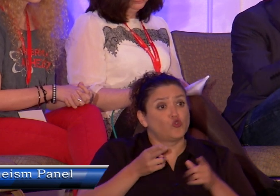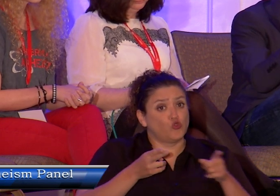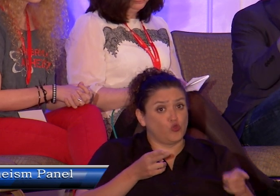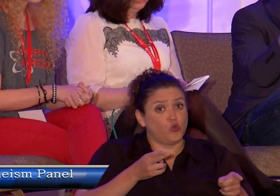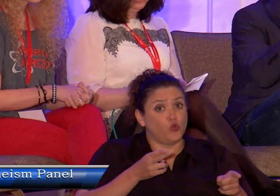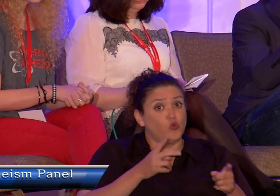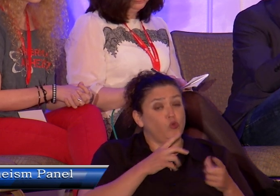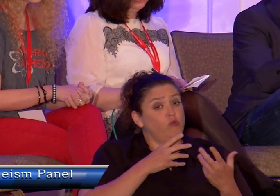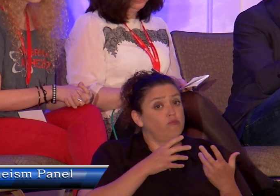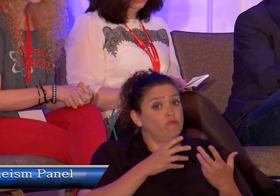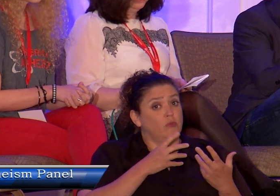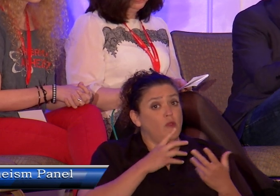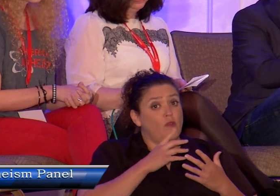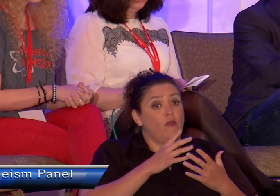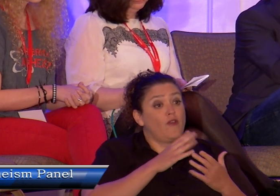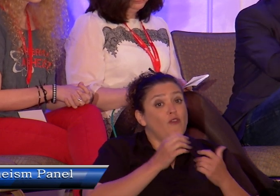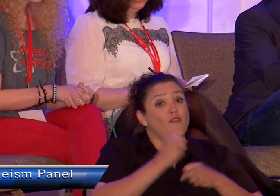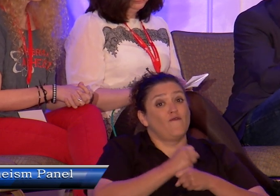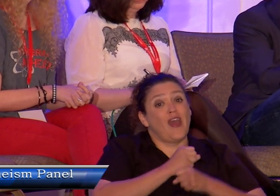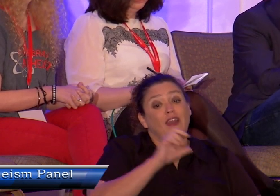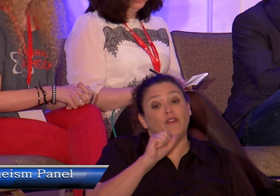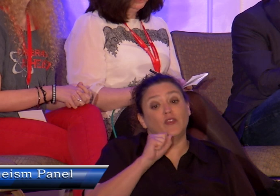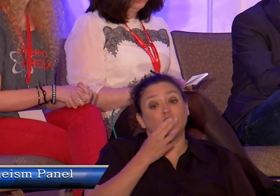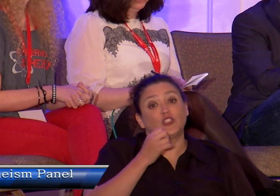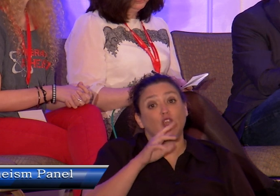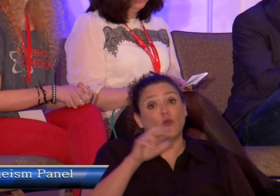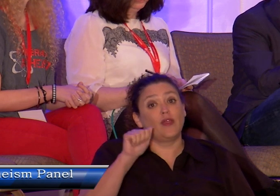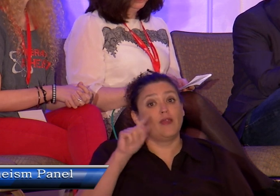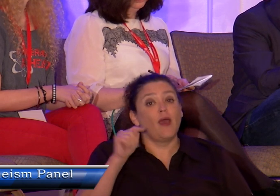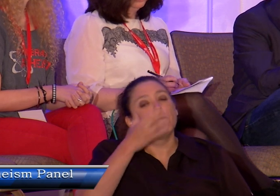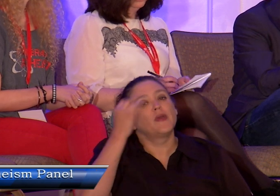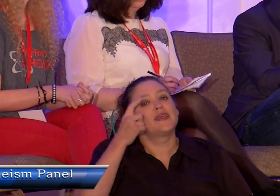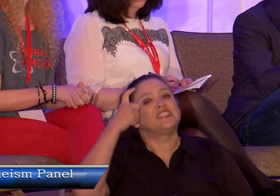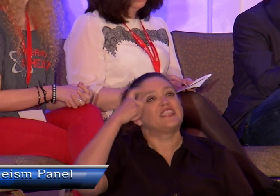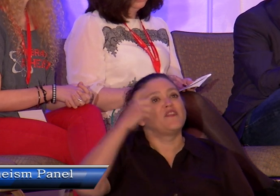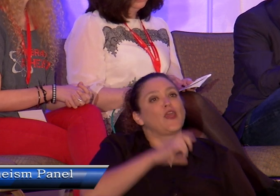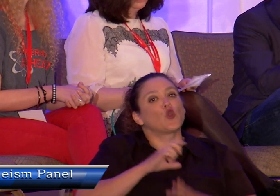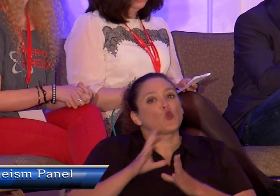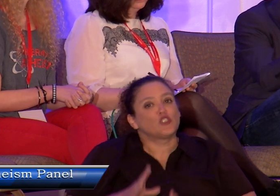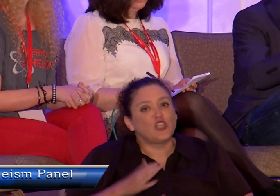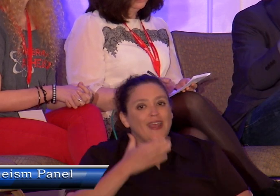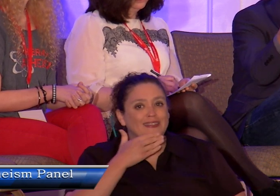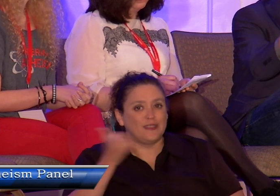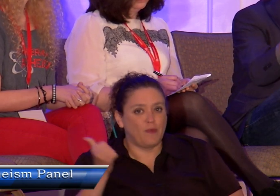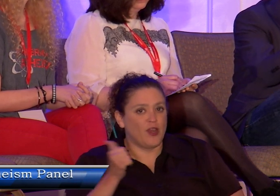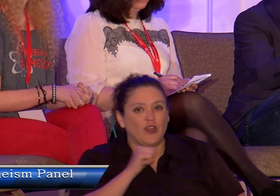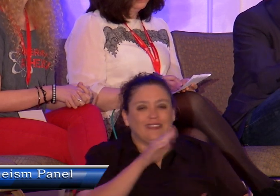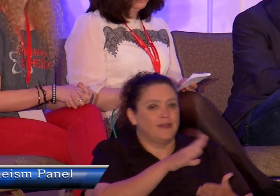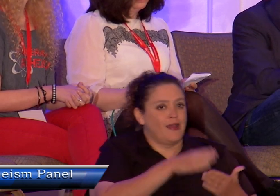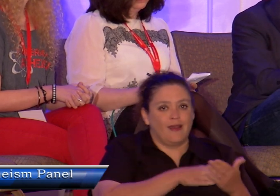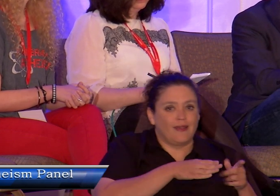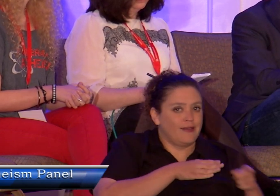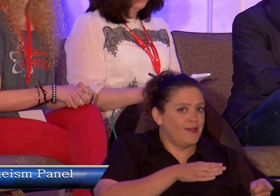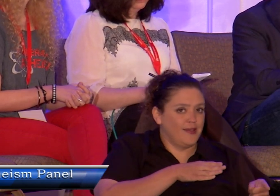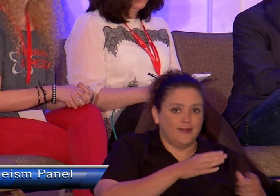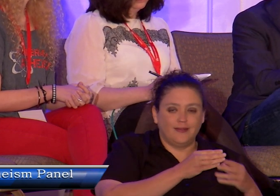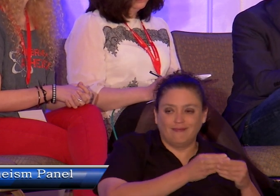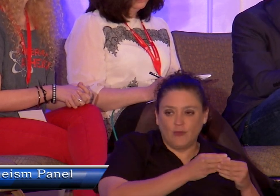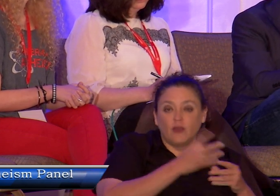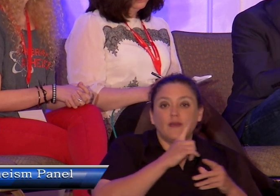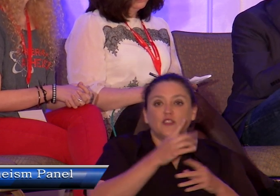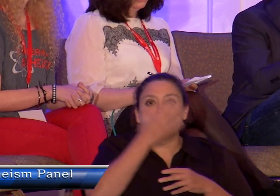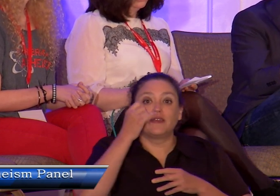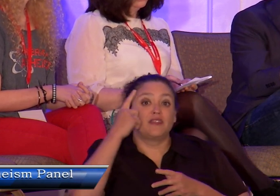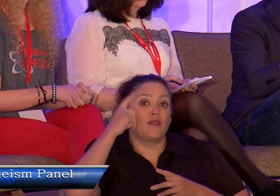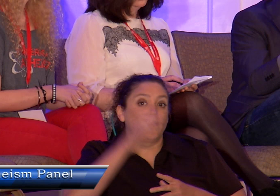Sharia mostly because they think Christianity is better, or they think that, and if you look more into what they say, they always